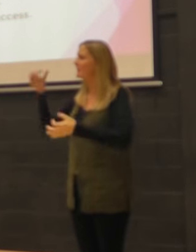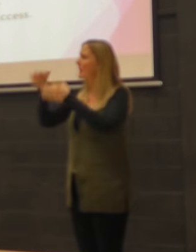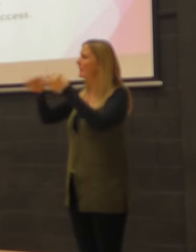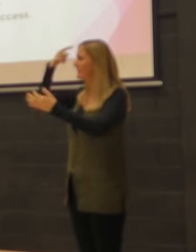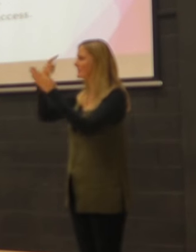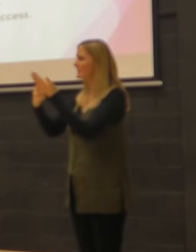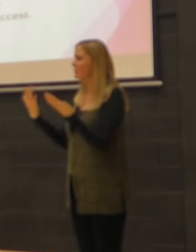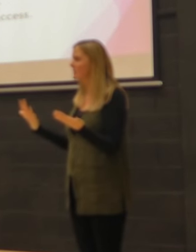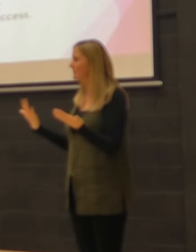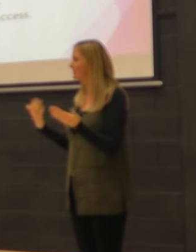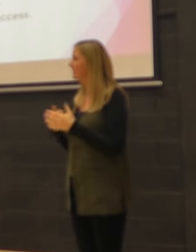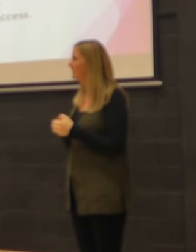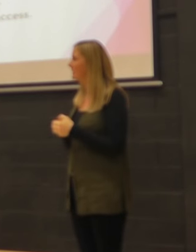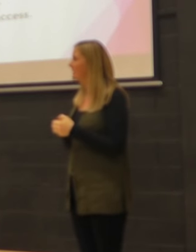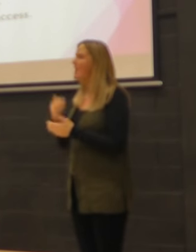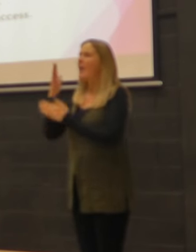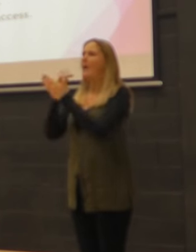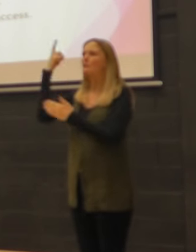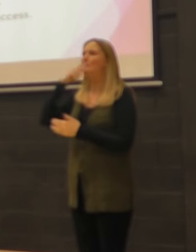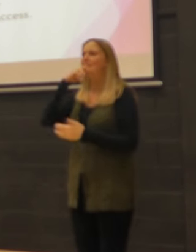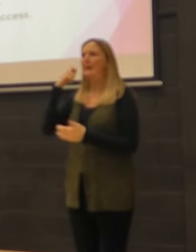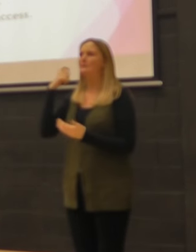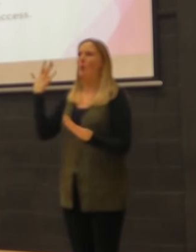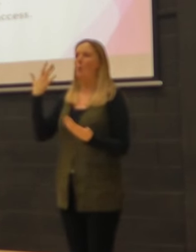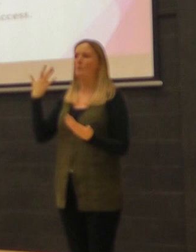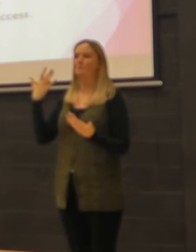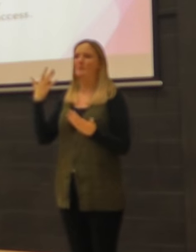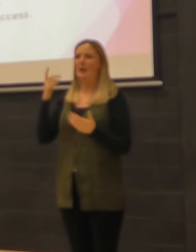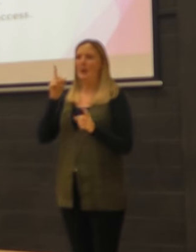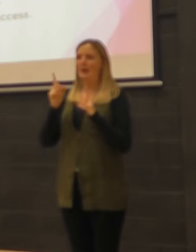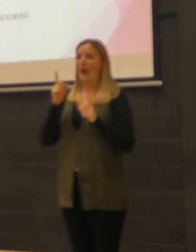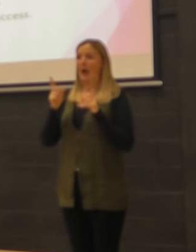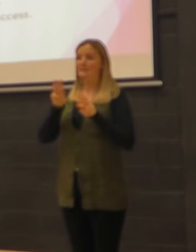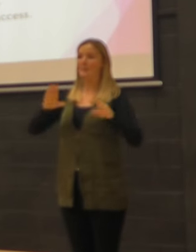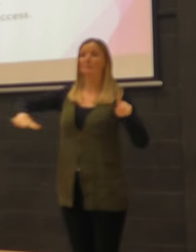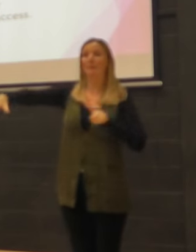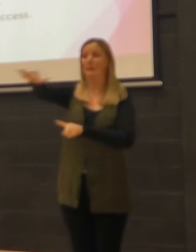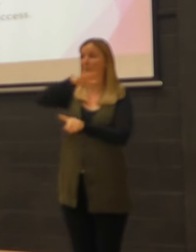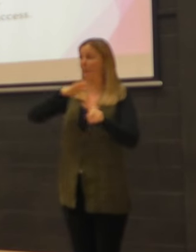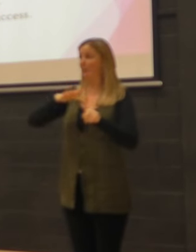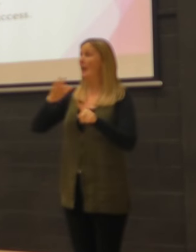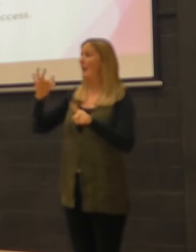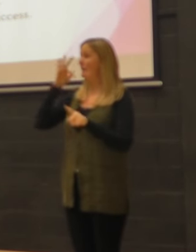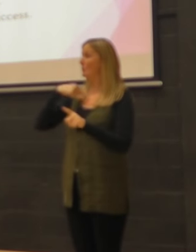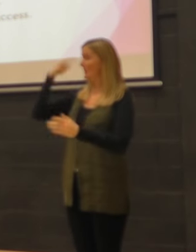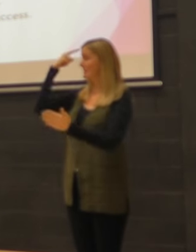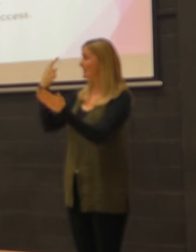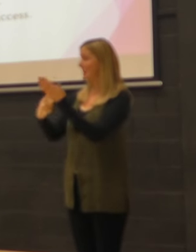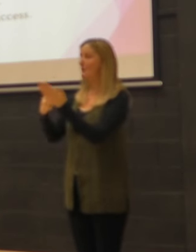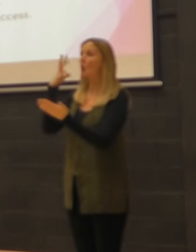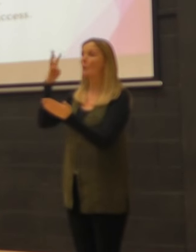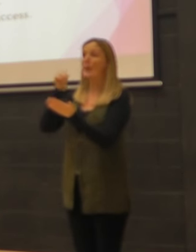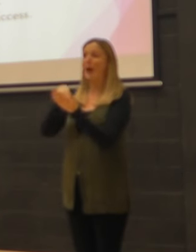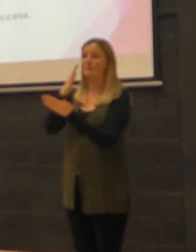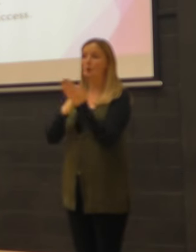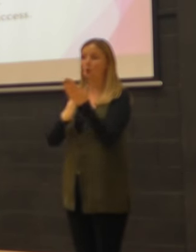that it's a medical decision. Somebody says, look, we've decided as a people that there will be certain restrictions